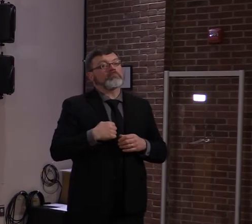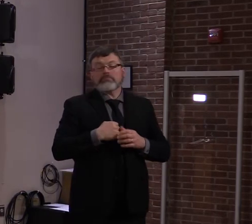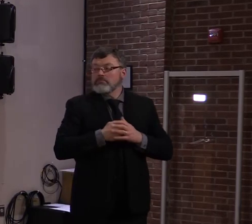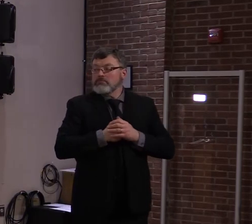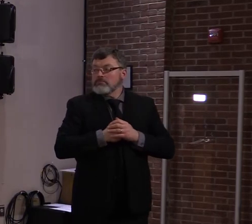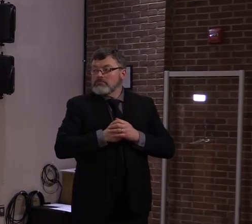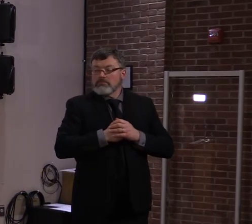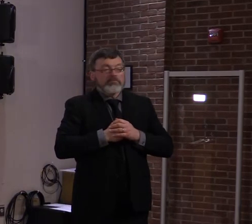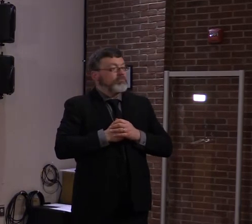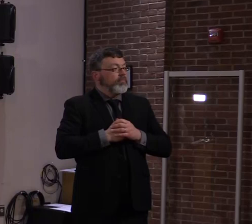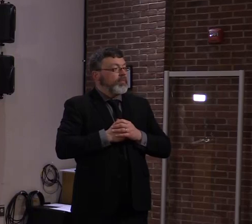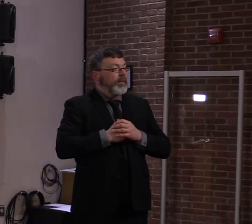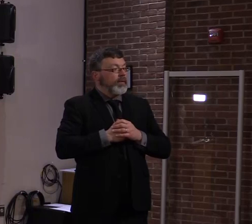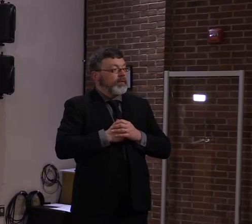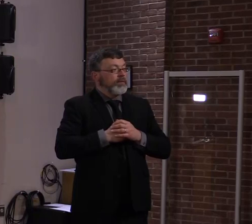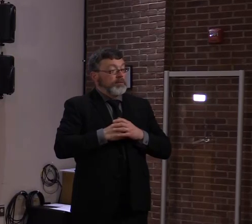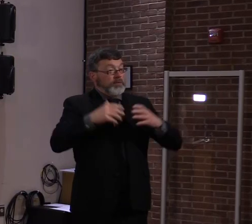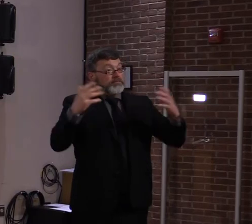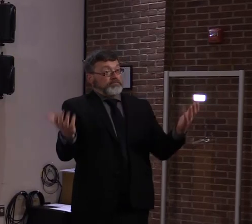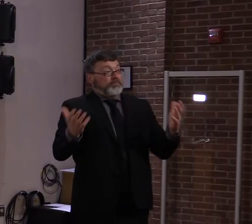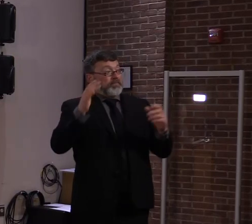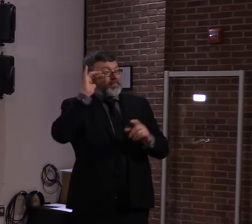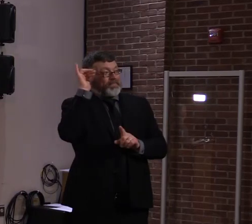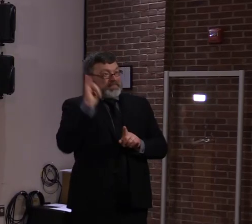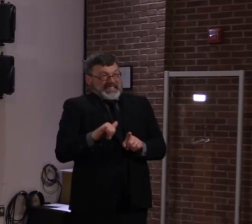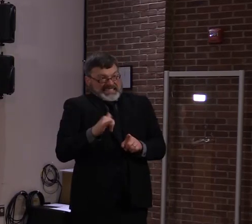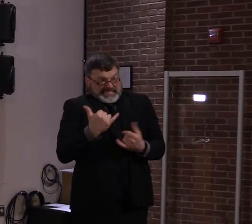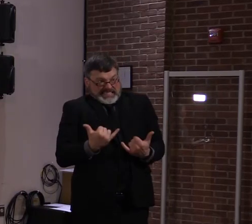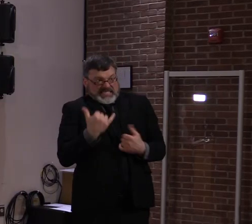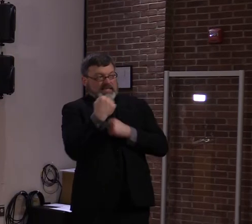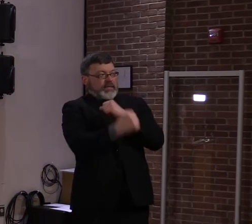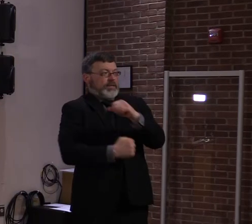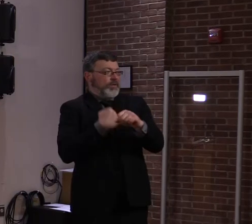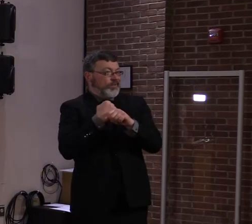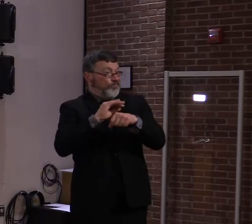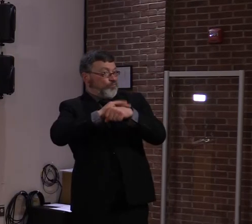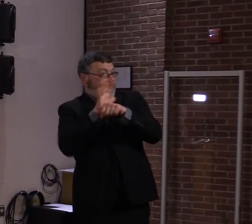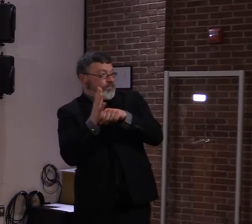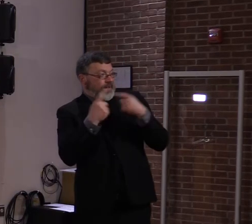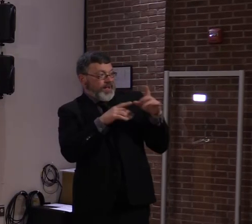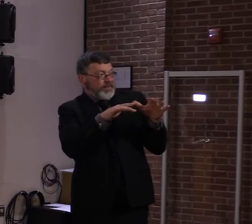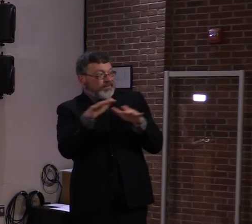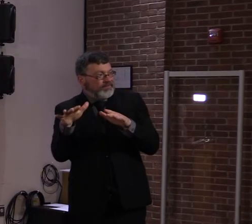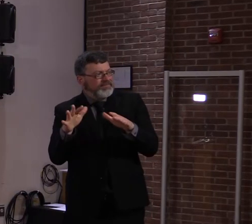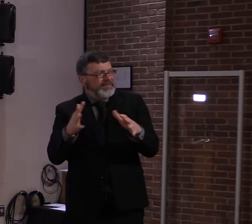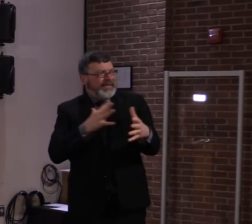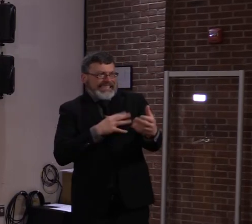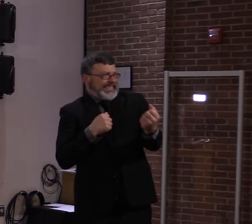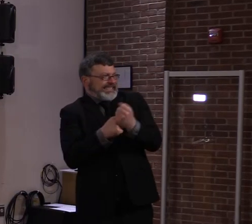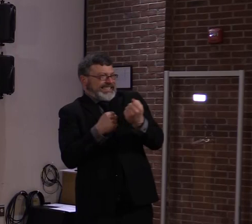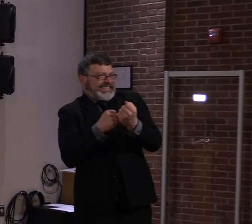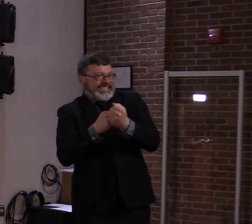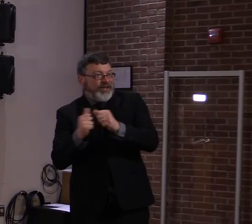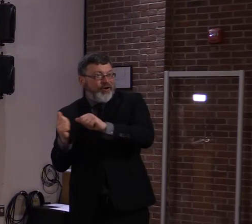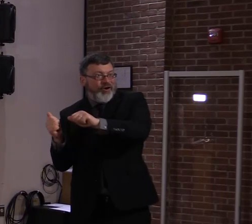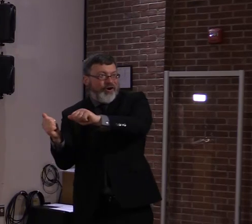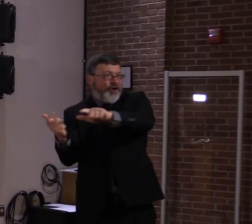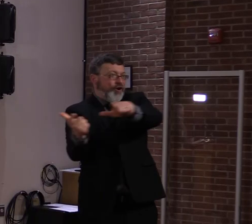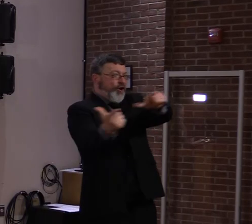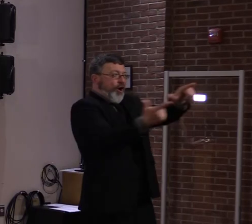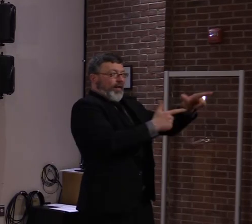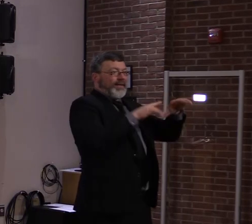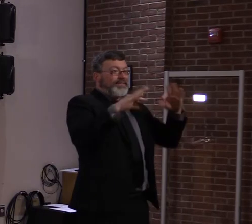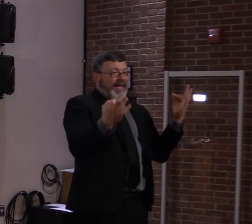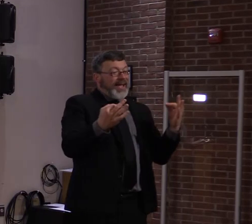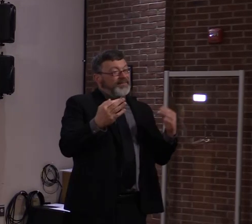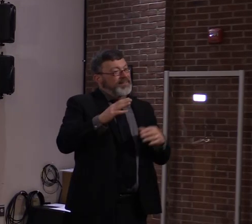some restrictions back into the program in terms of the front door getting into the program, but also at the same time, as